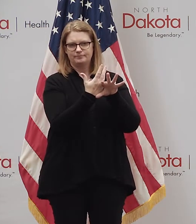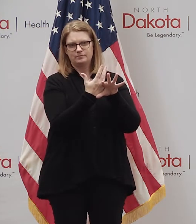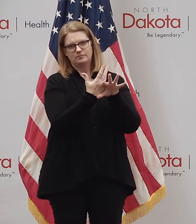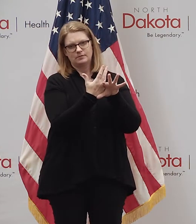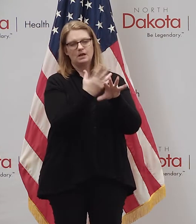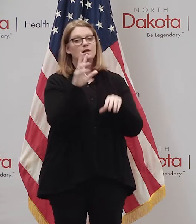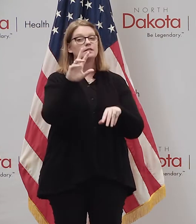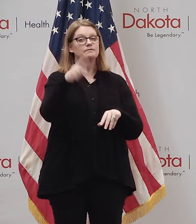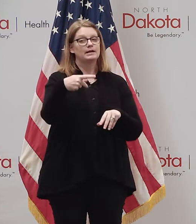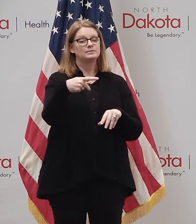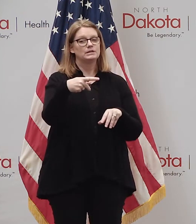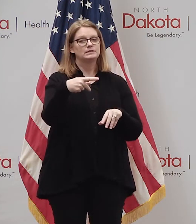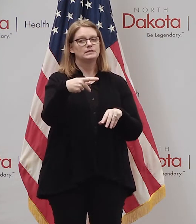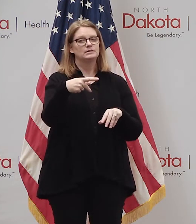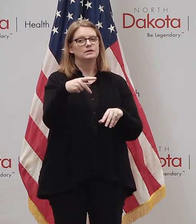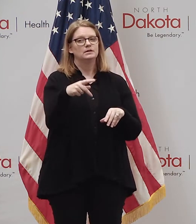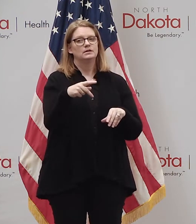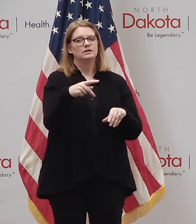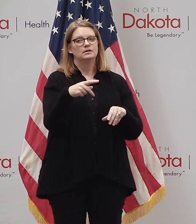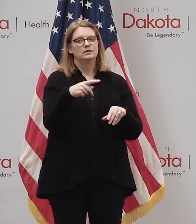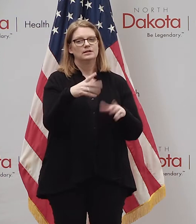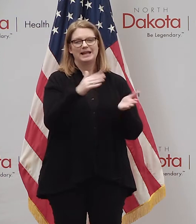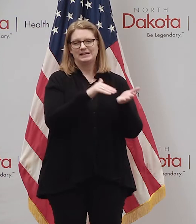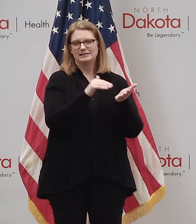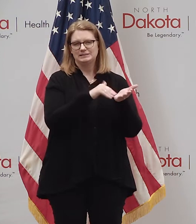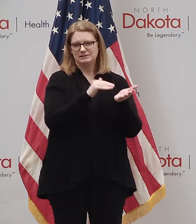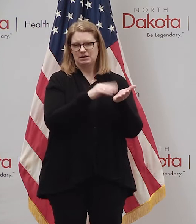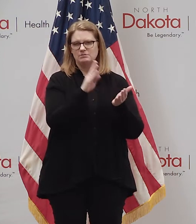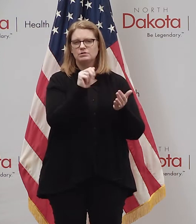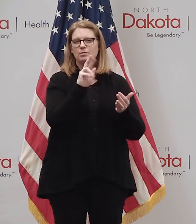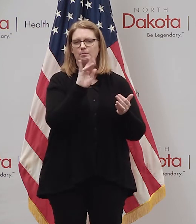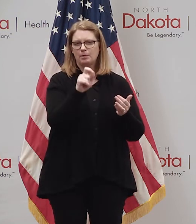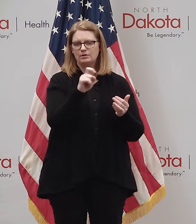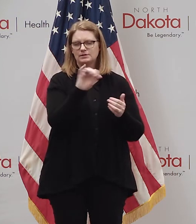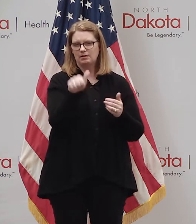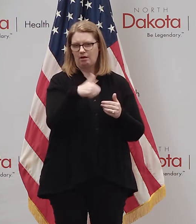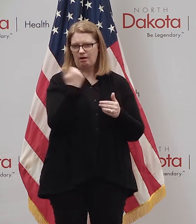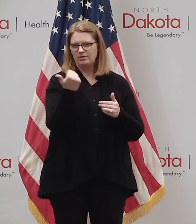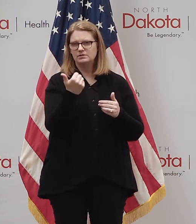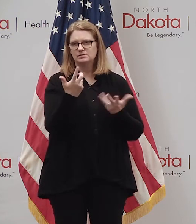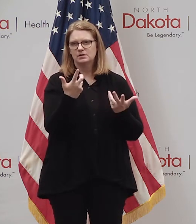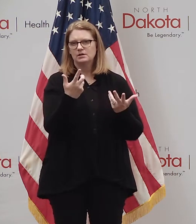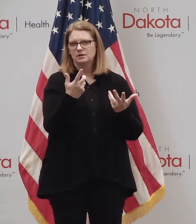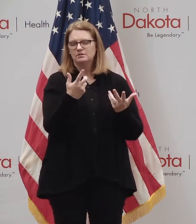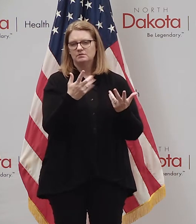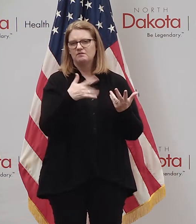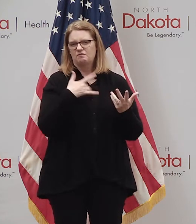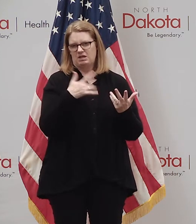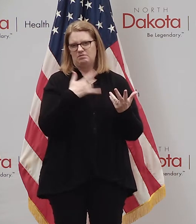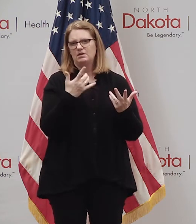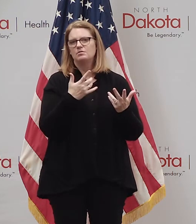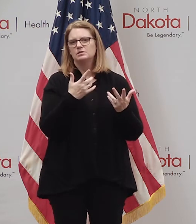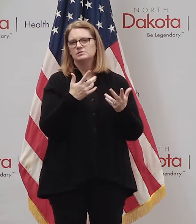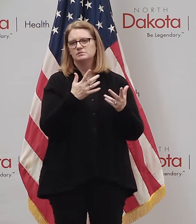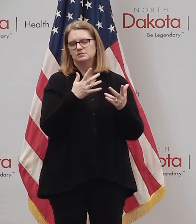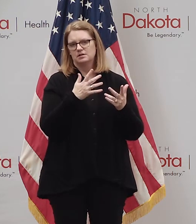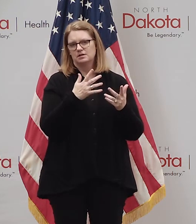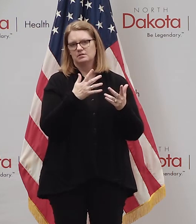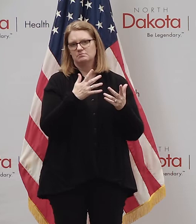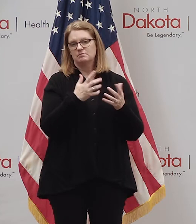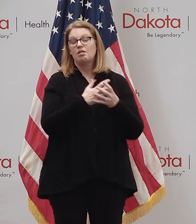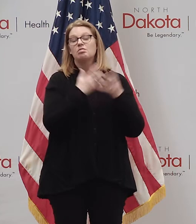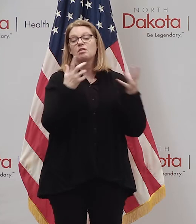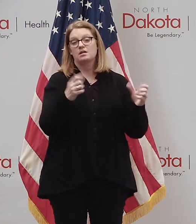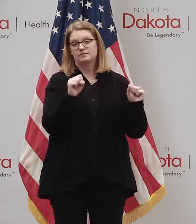the Vice President and Dr. Birx and others, they indicated that there was a substantial capacity that